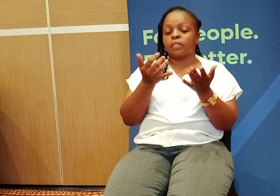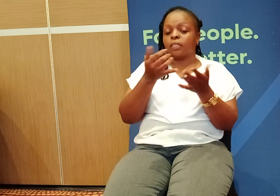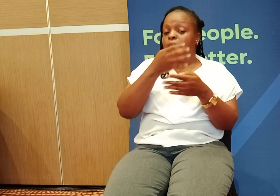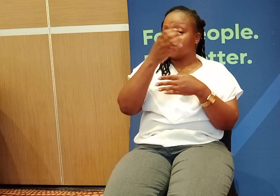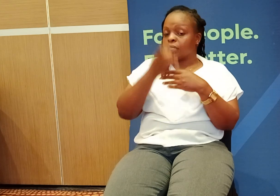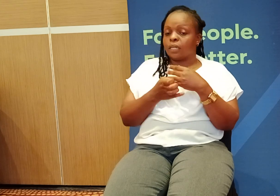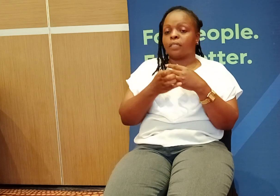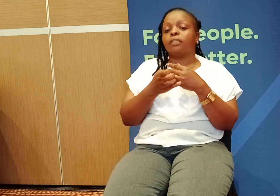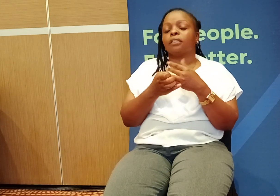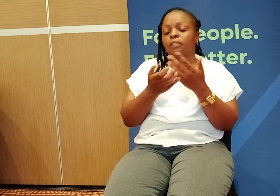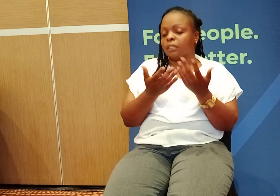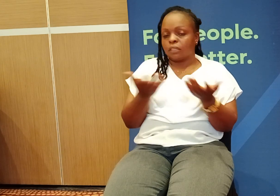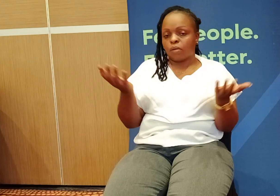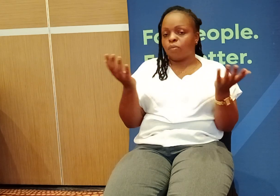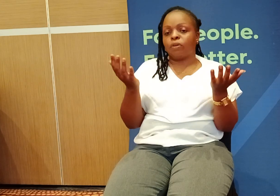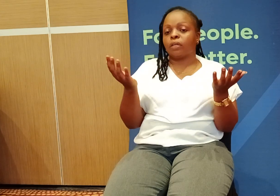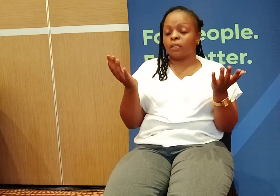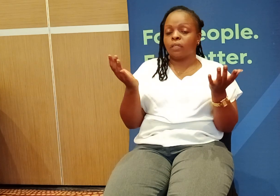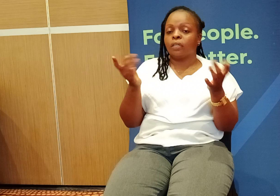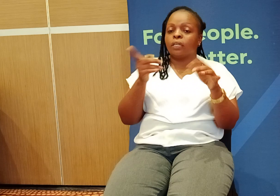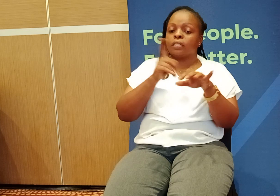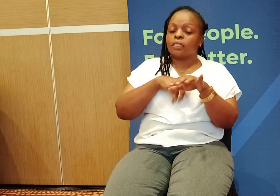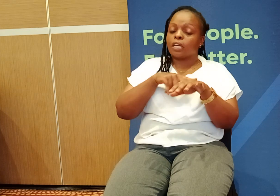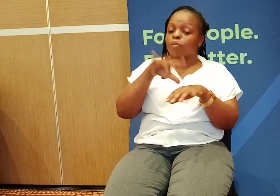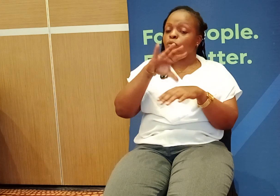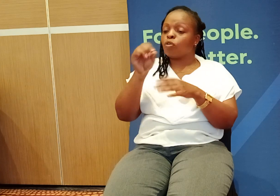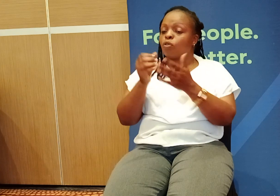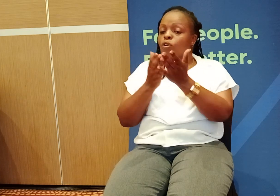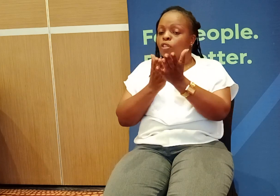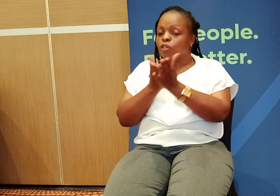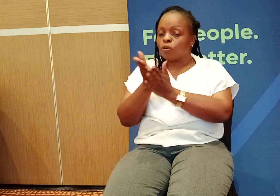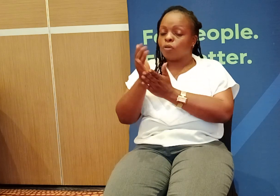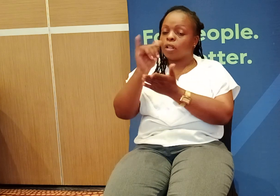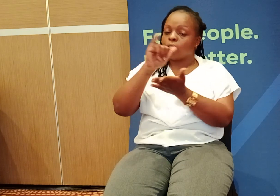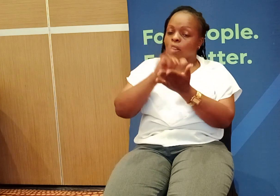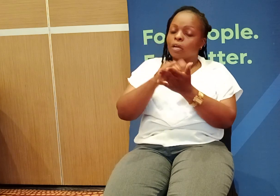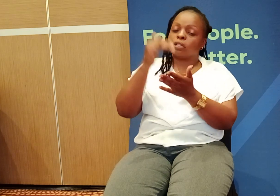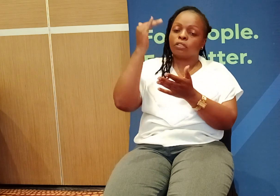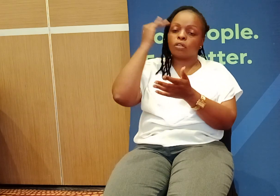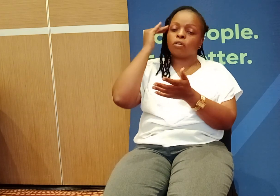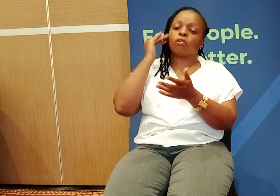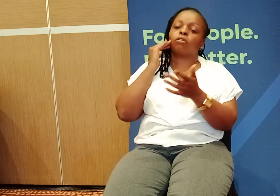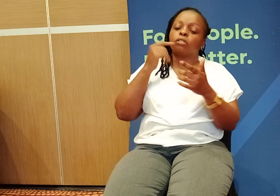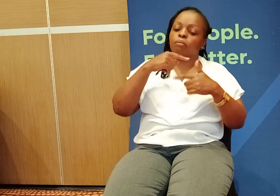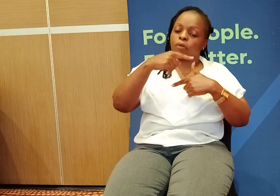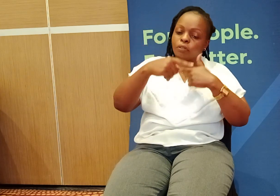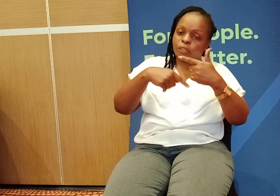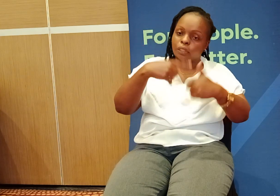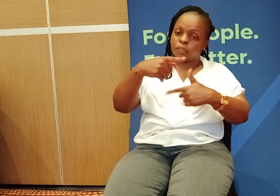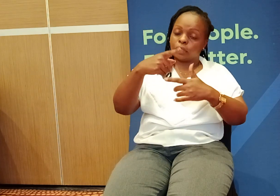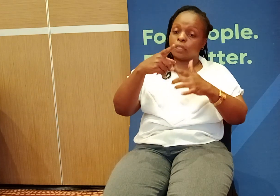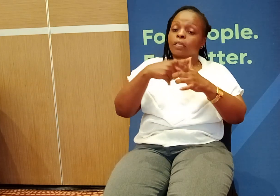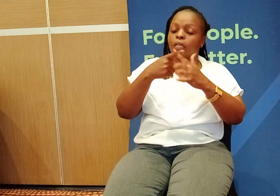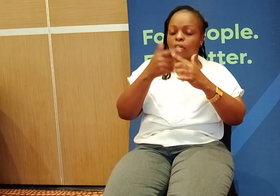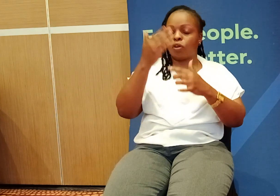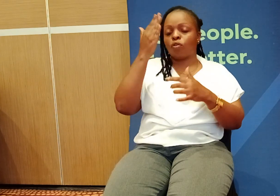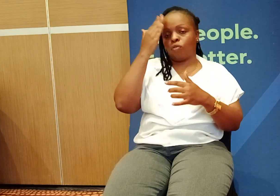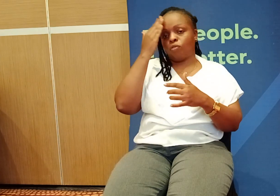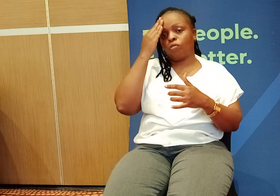point. And once we go through that judicial process, then we do know that we've